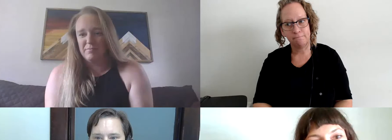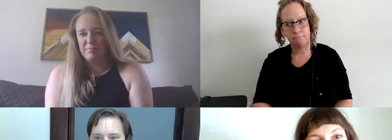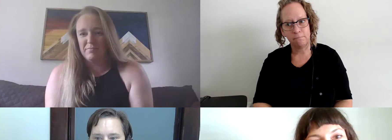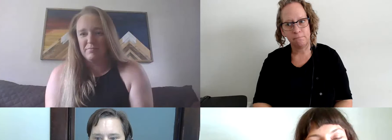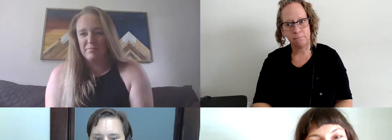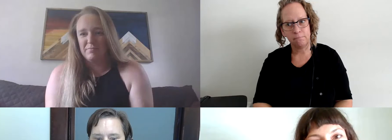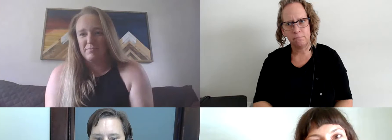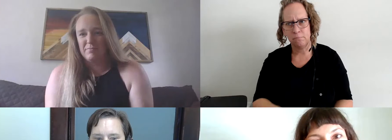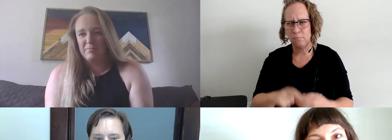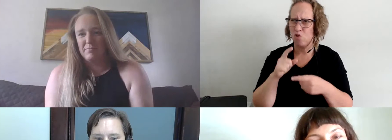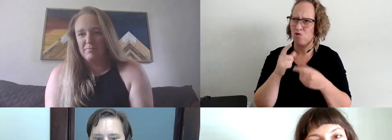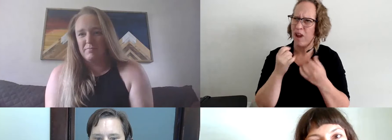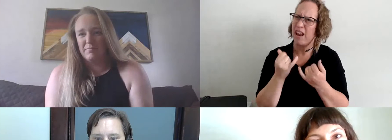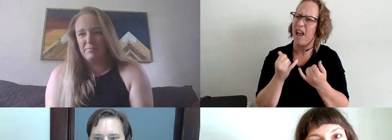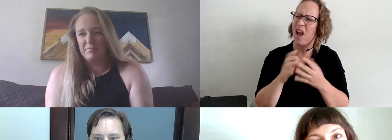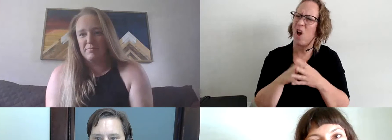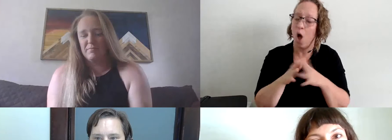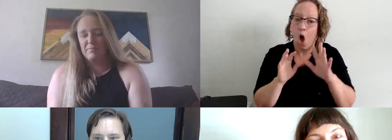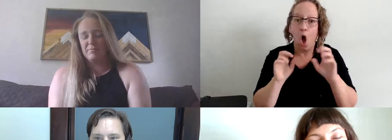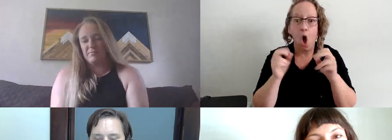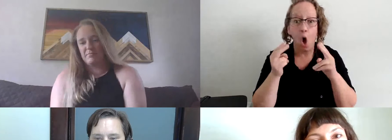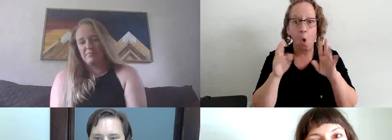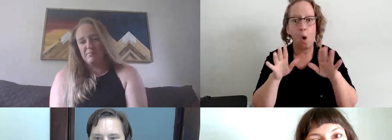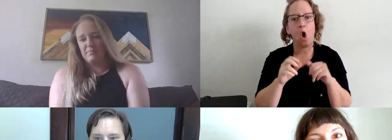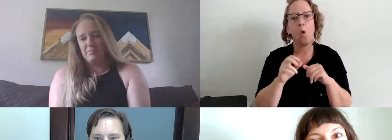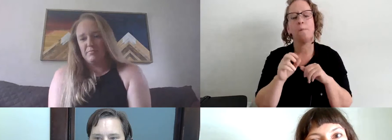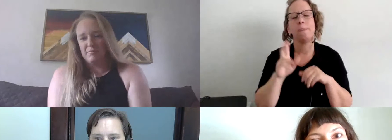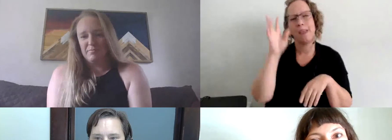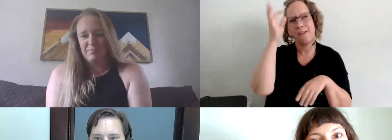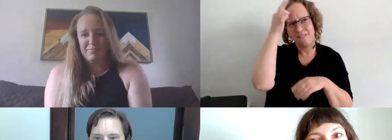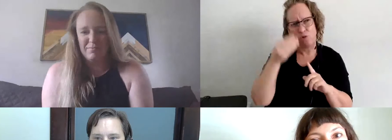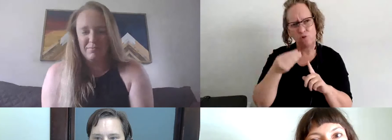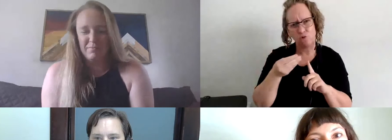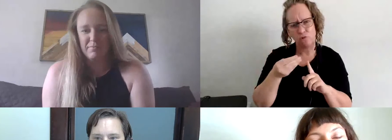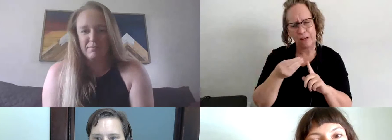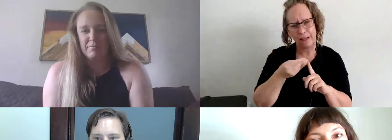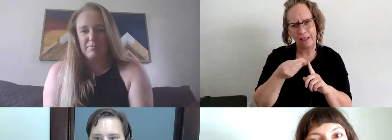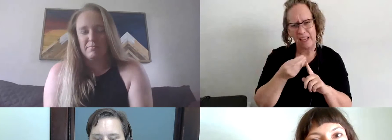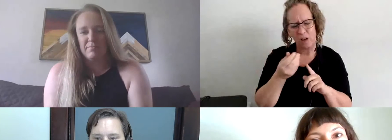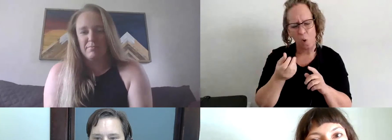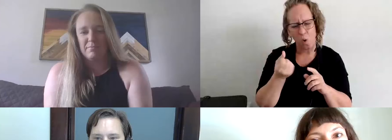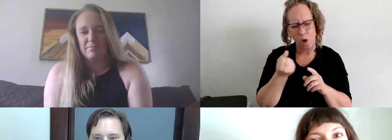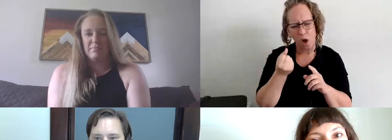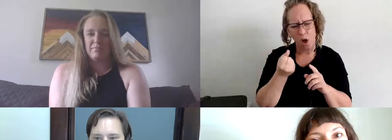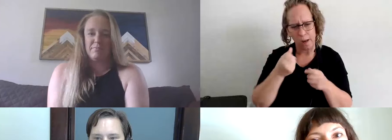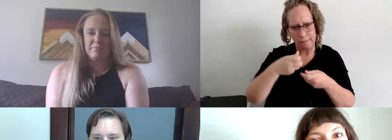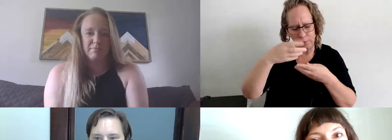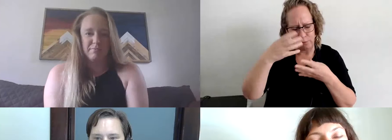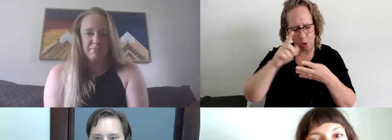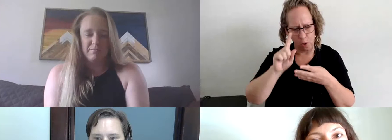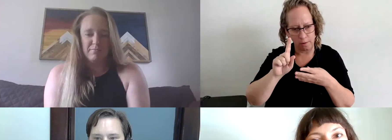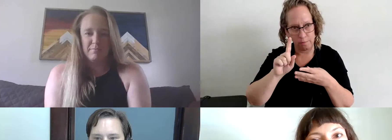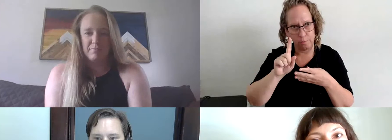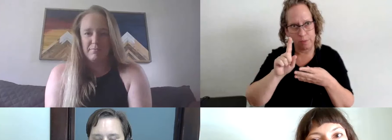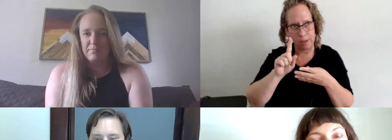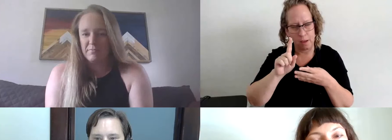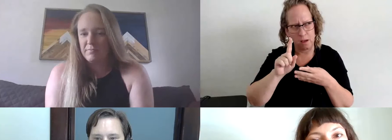Right now, let's see. Oh, does Federal Relay, give me just a second, it moved up,